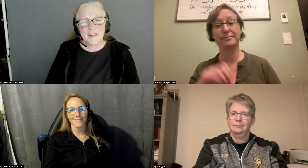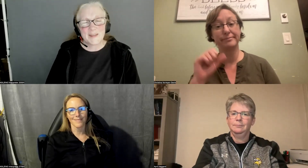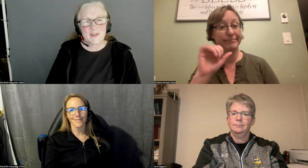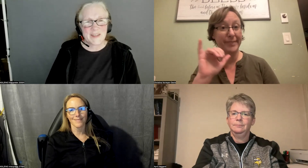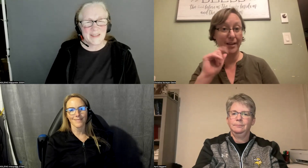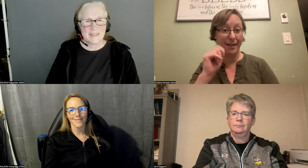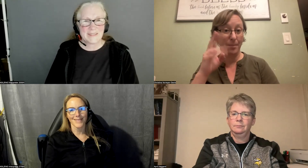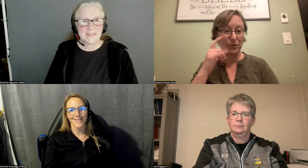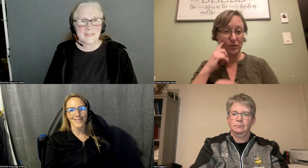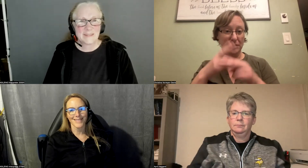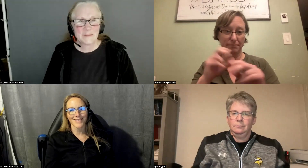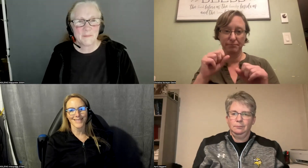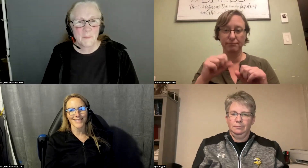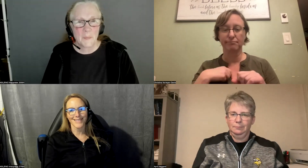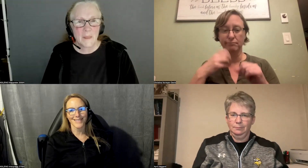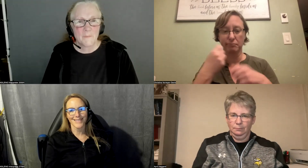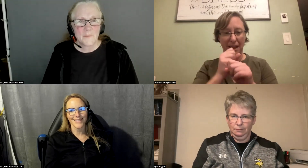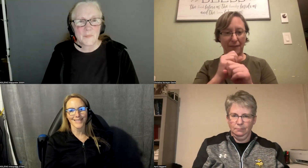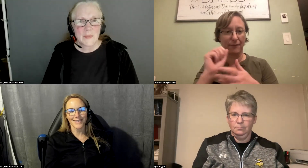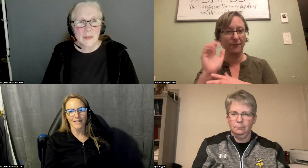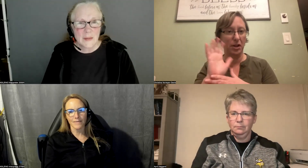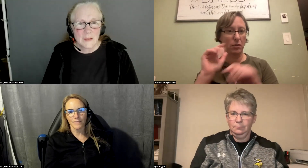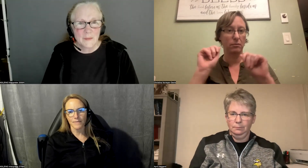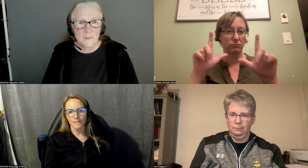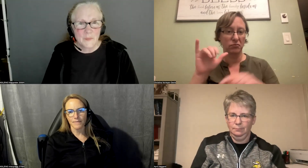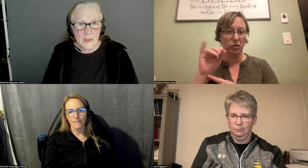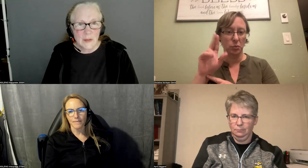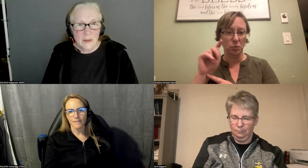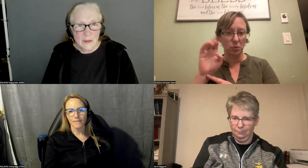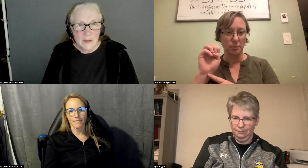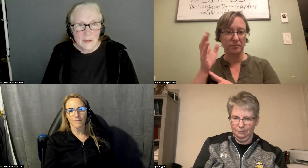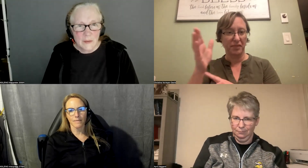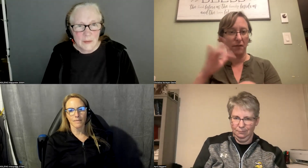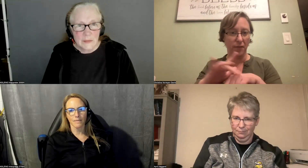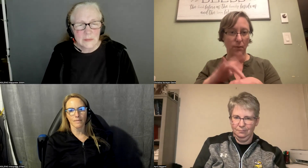Hello, hi, this is Christy.